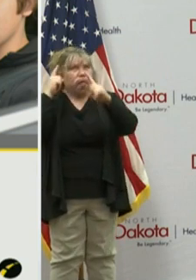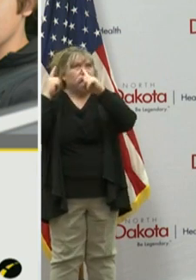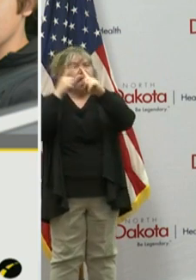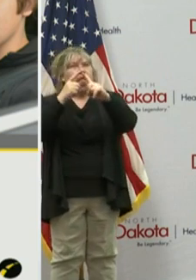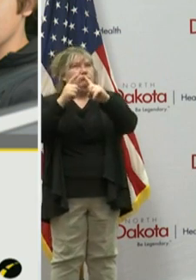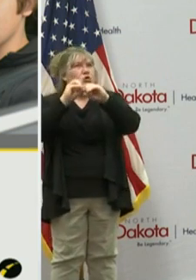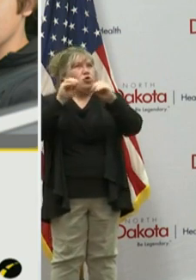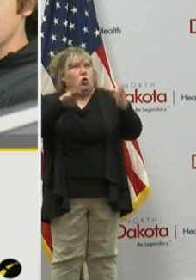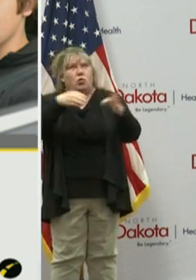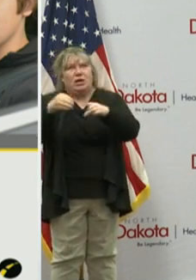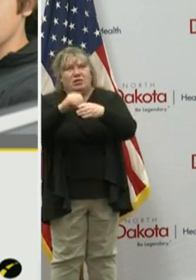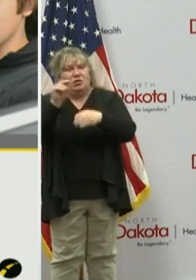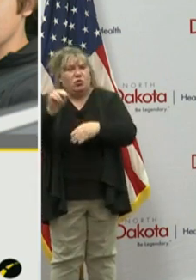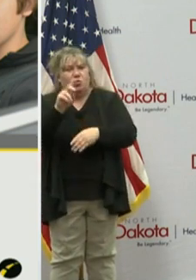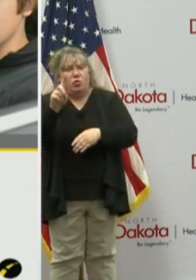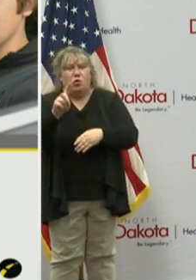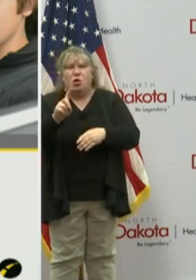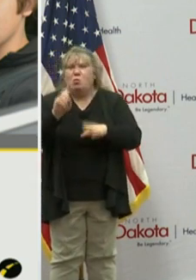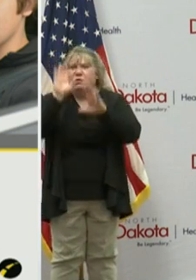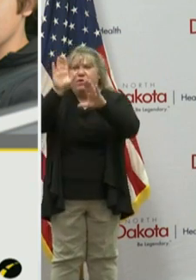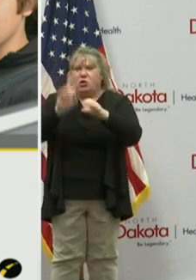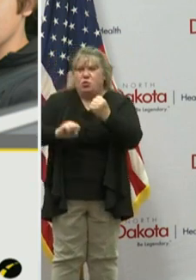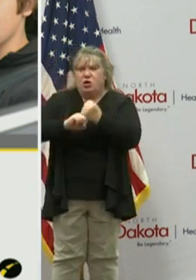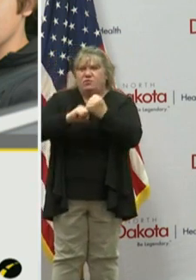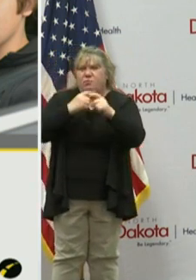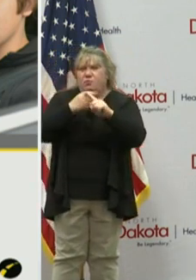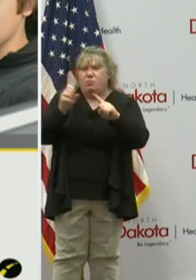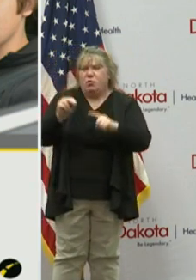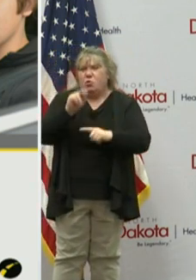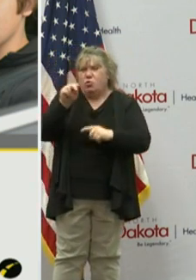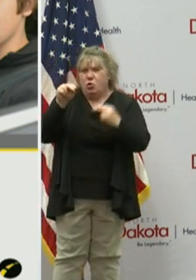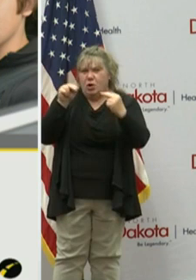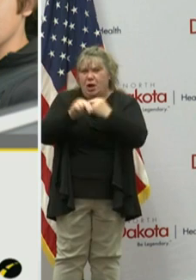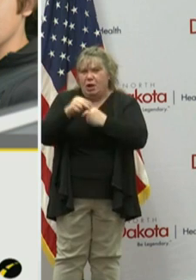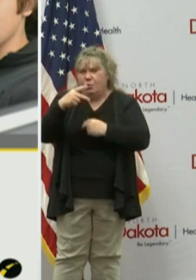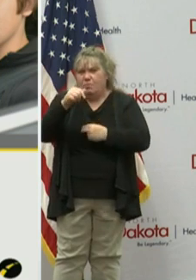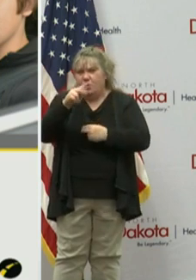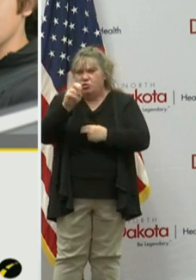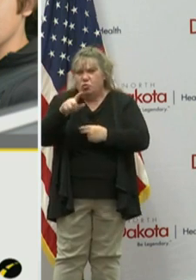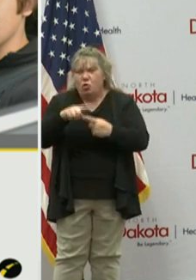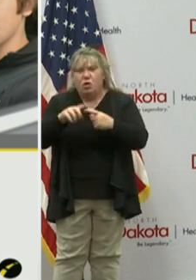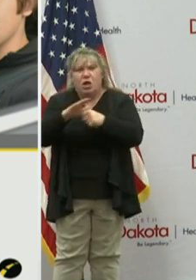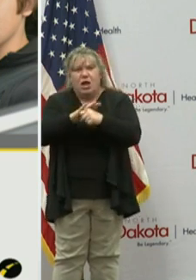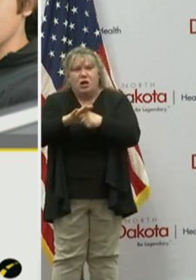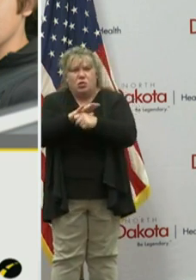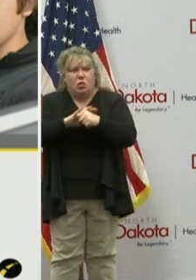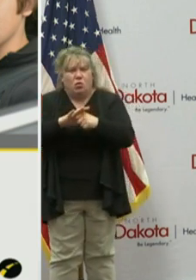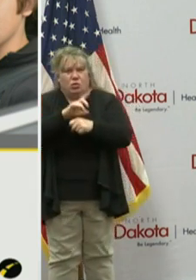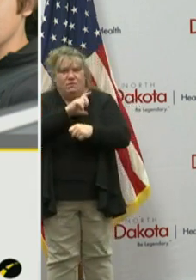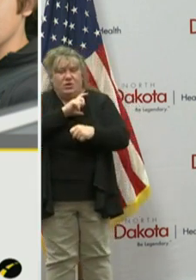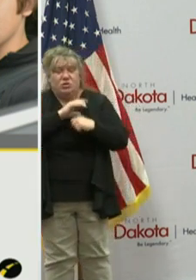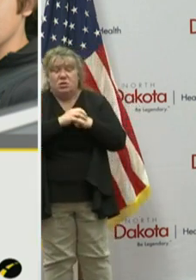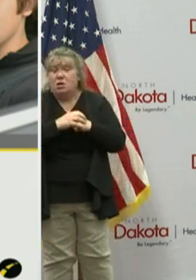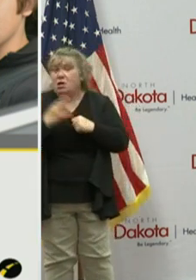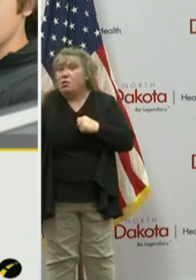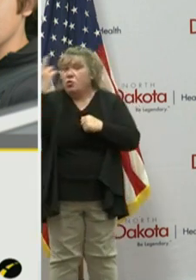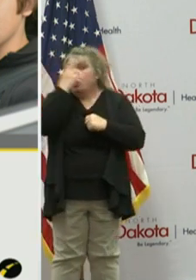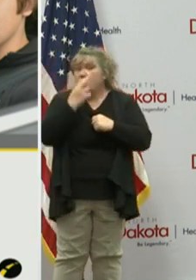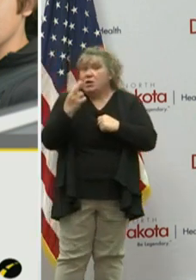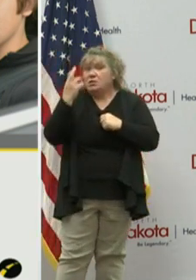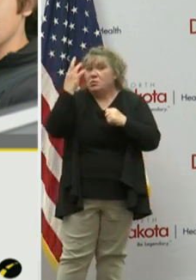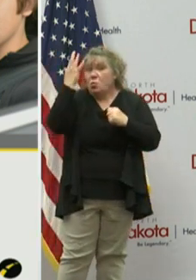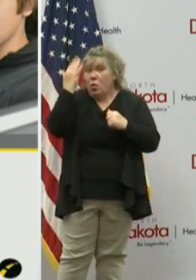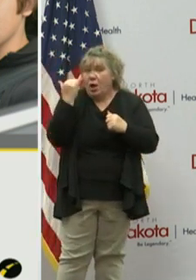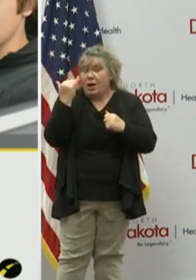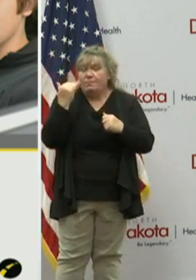these agencies and great support from the North Dakota Highway Patrol and local officials. The reason why we say this, because we